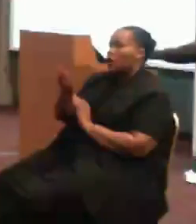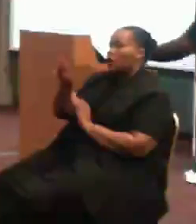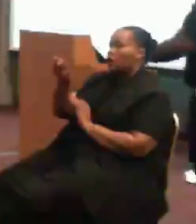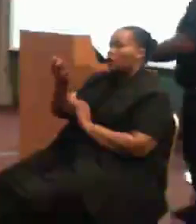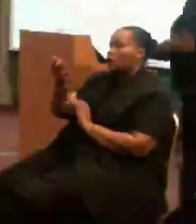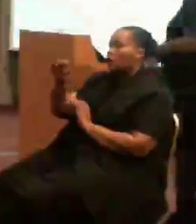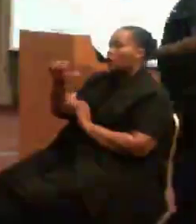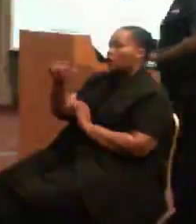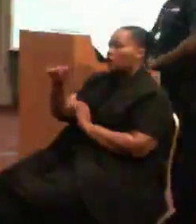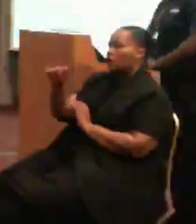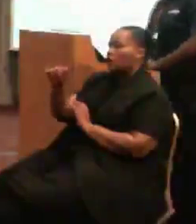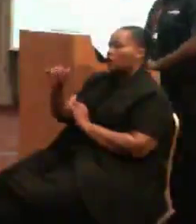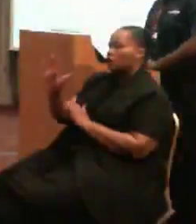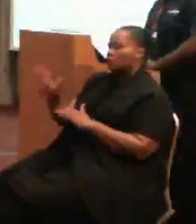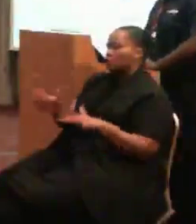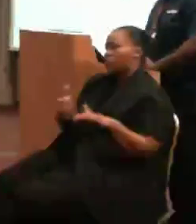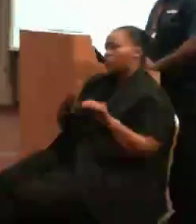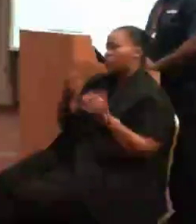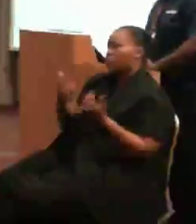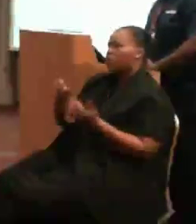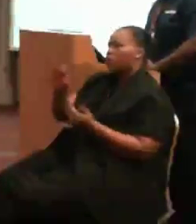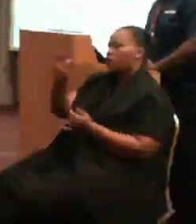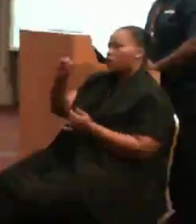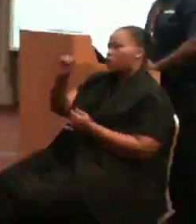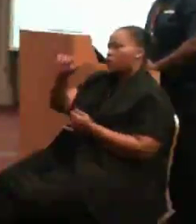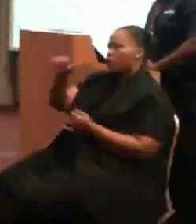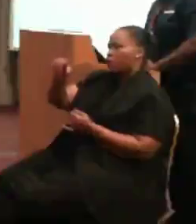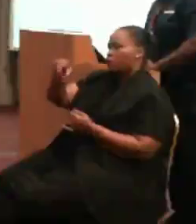dealing with the MYPD 4,